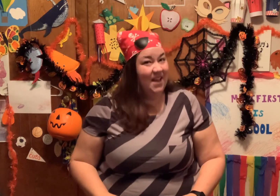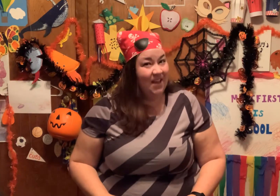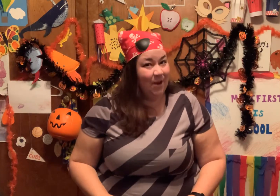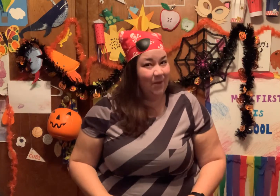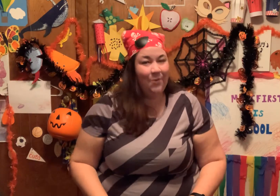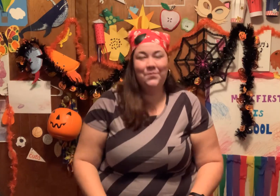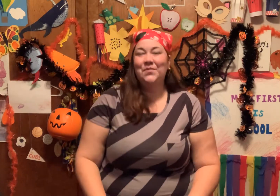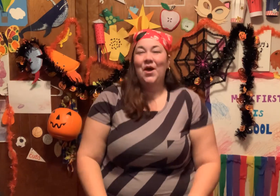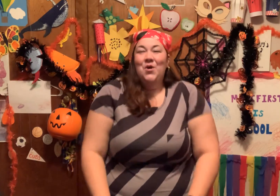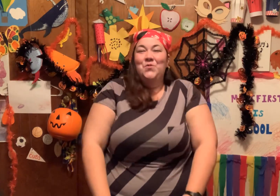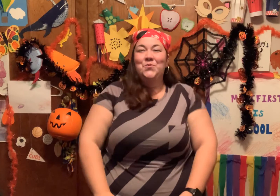Here we go.